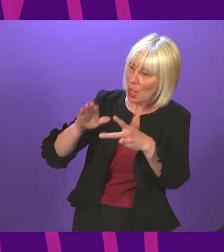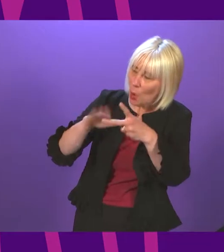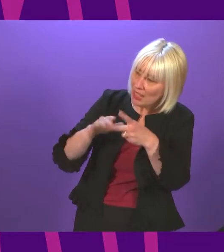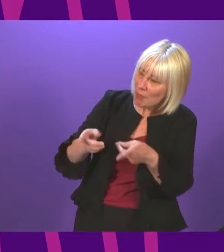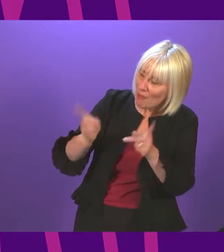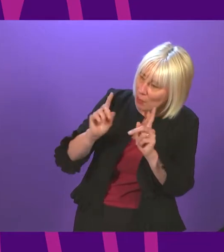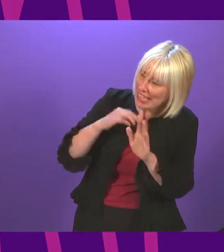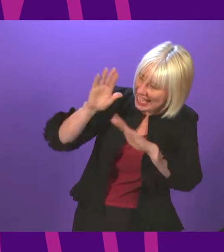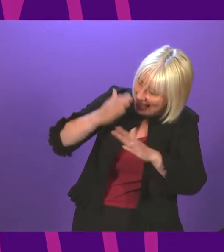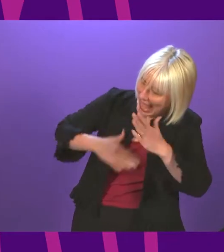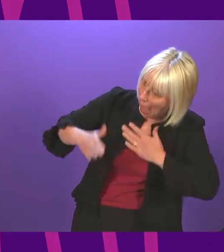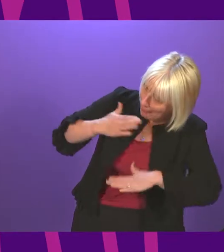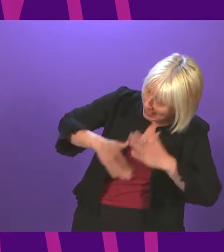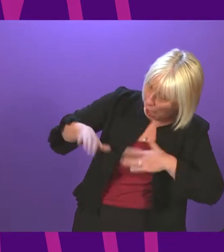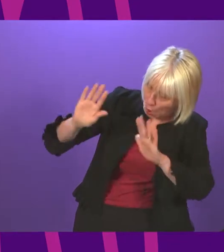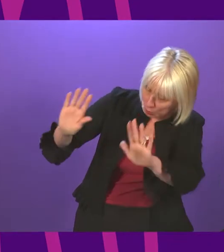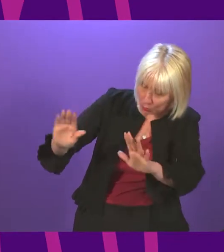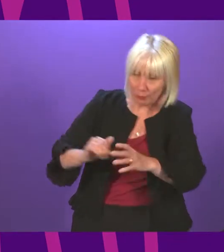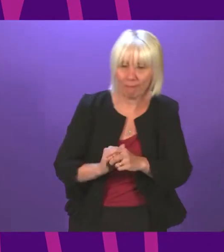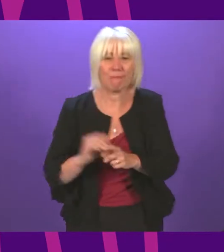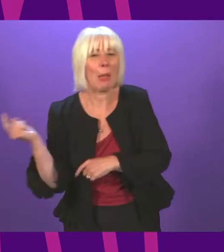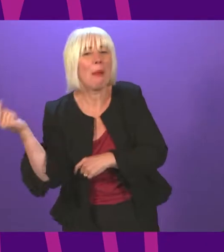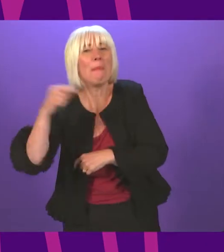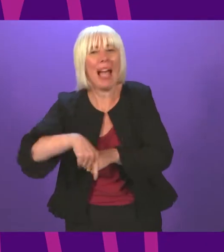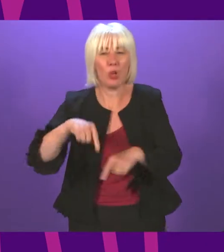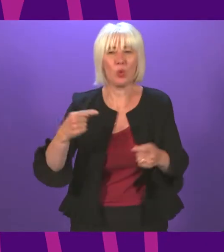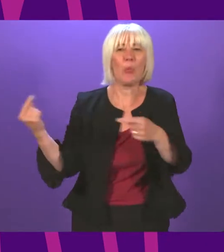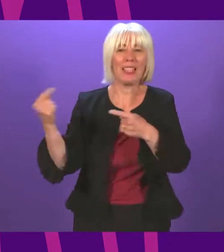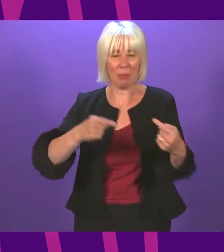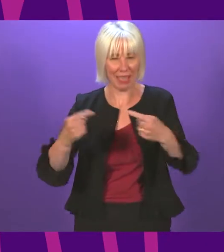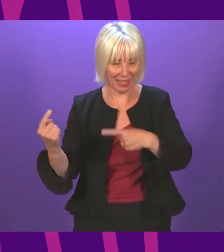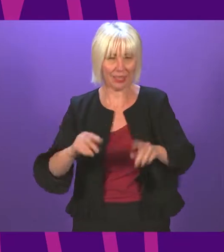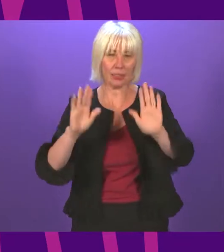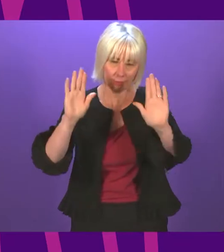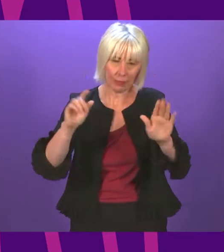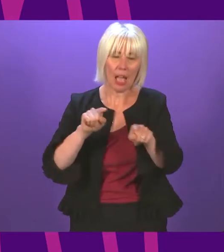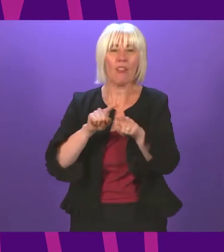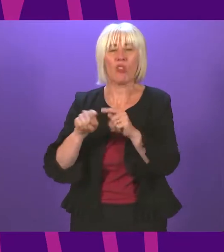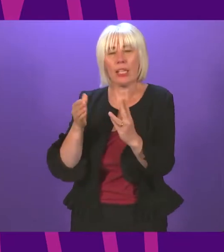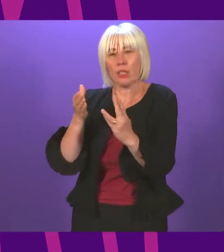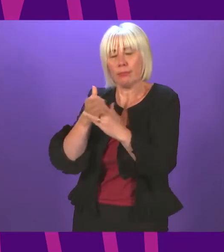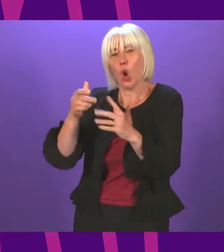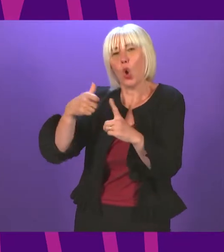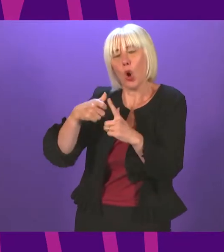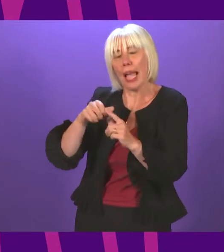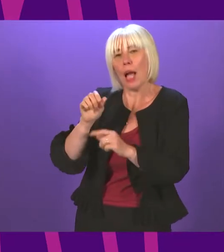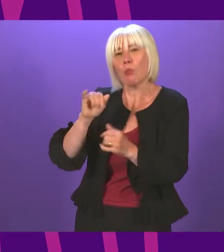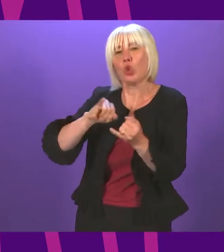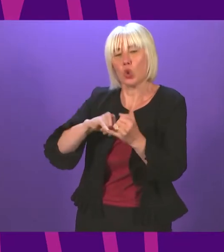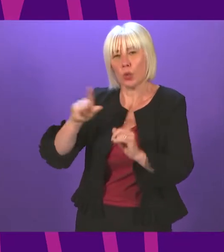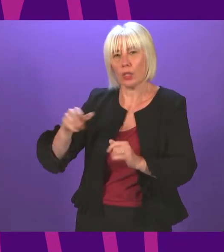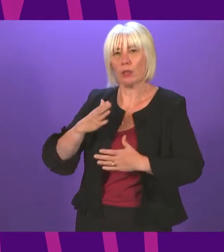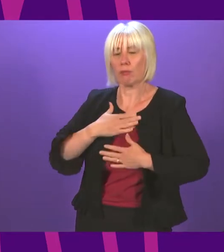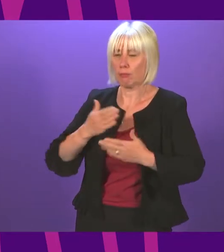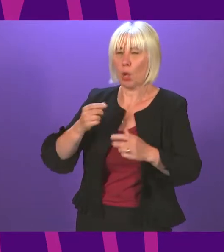him to the subject of this debate I tried to intervene on Kokab Stewart someone who I actually have a